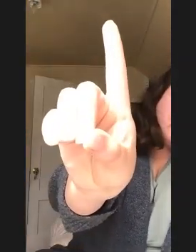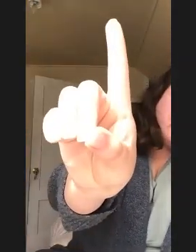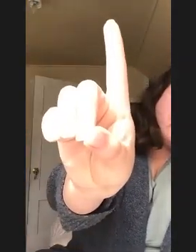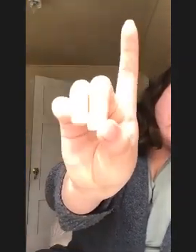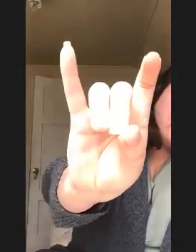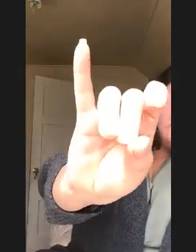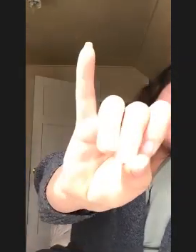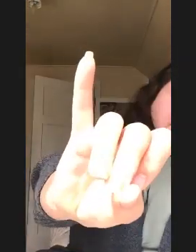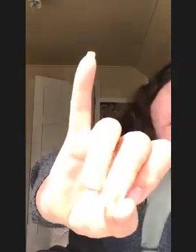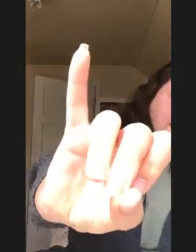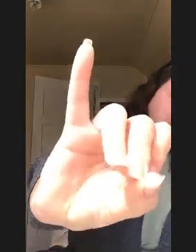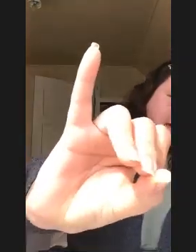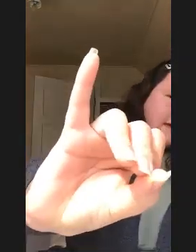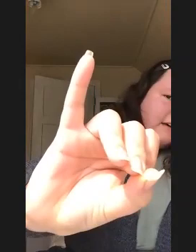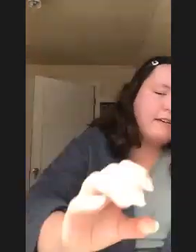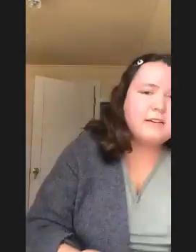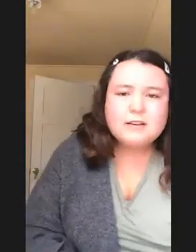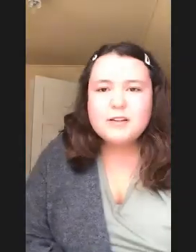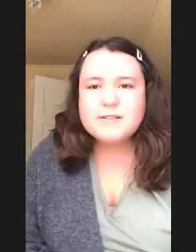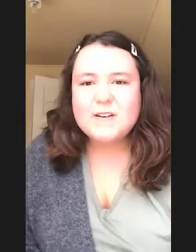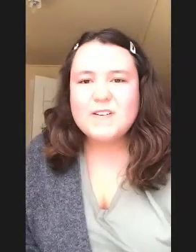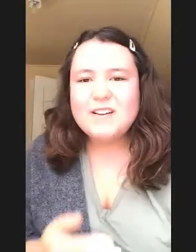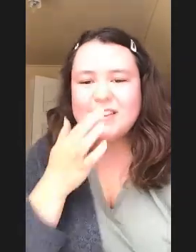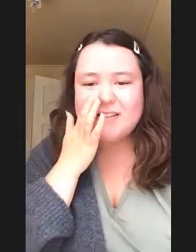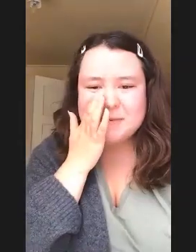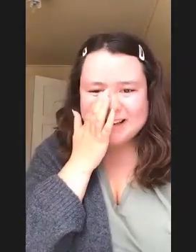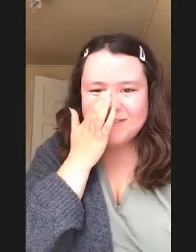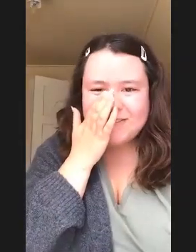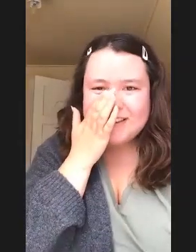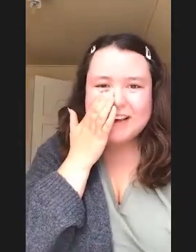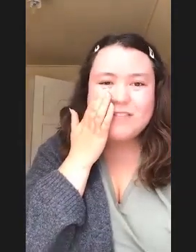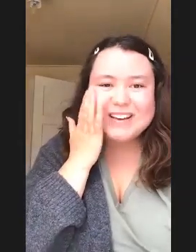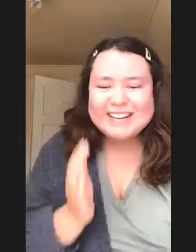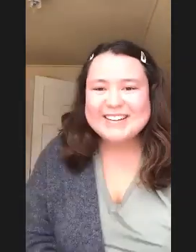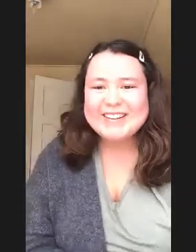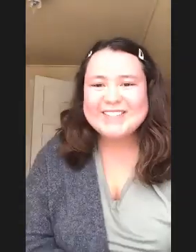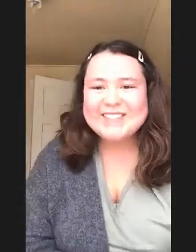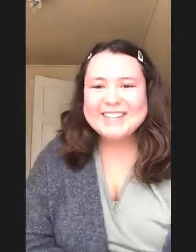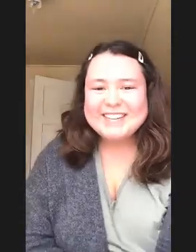D I. So that was my name in the alphabet.